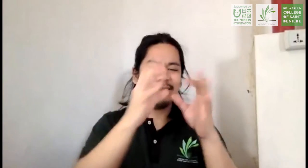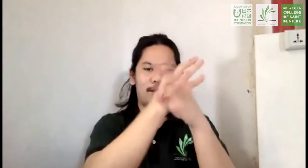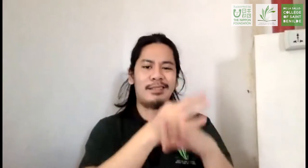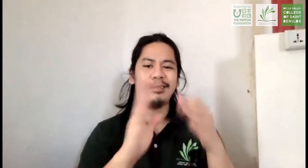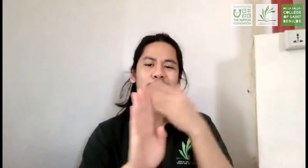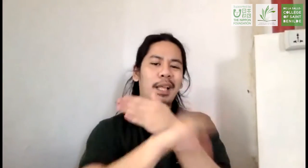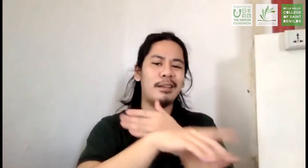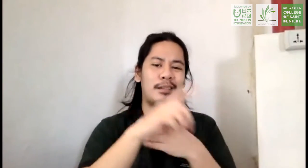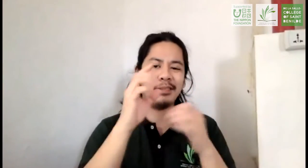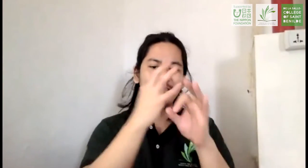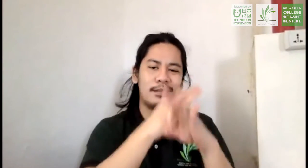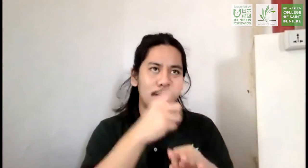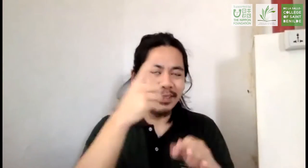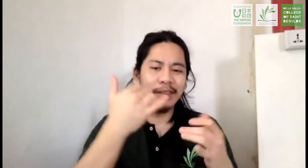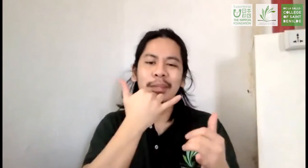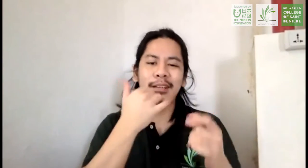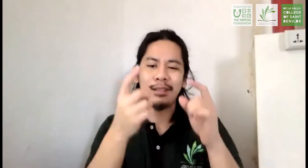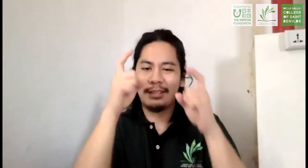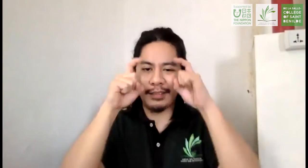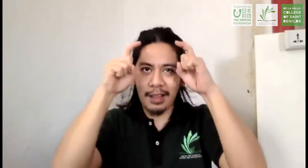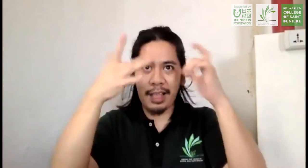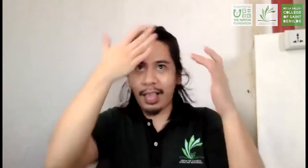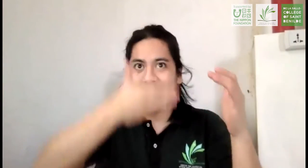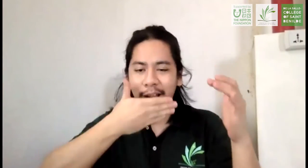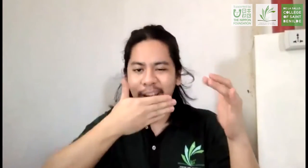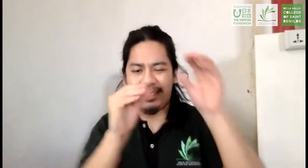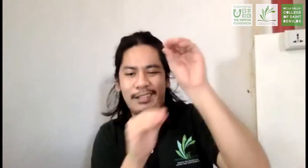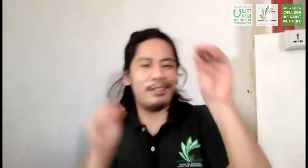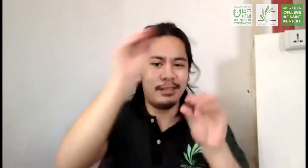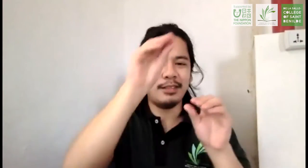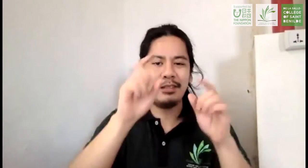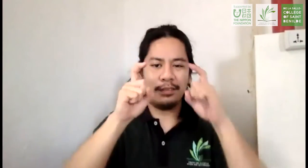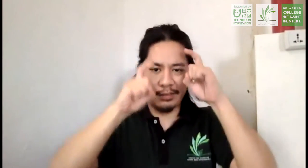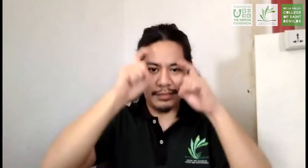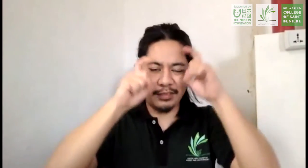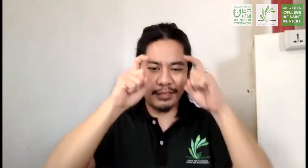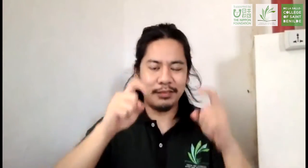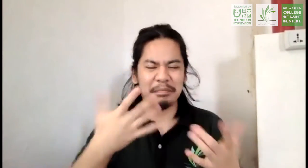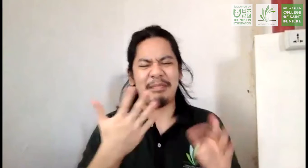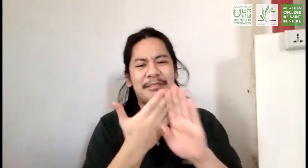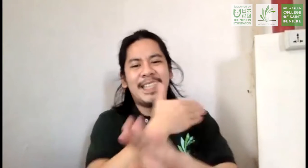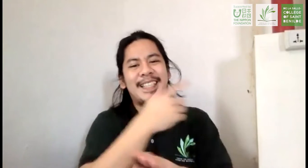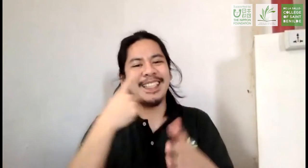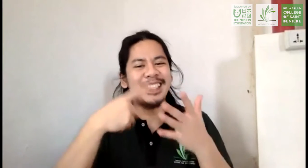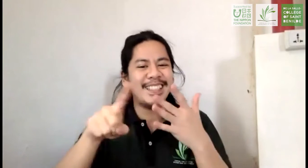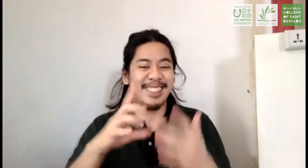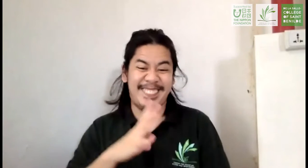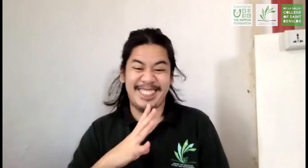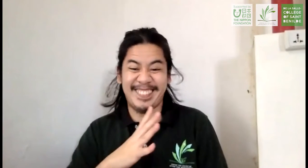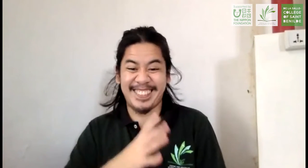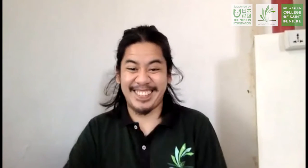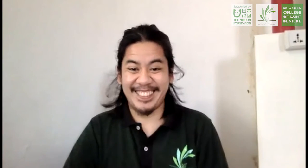So we have to actually go back and check all the other signs previous, because there are some signs that I